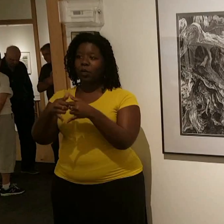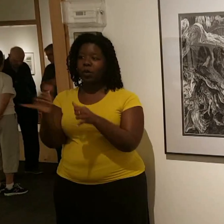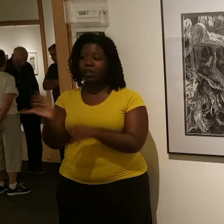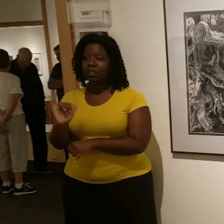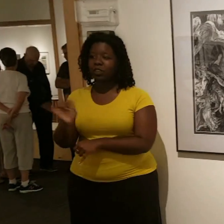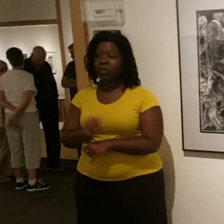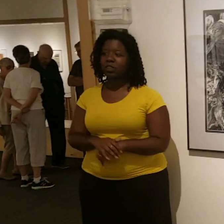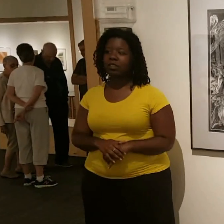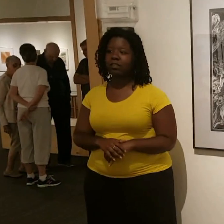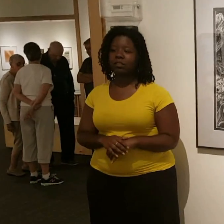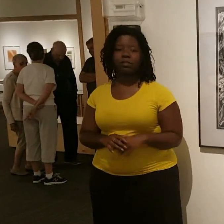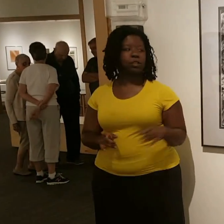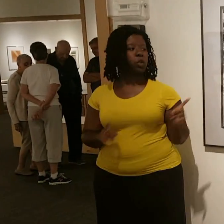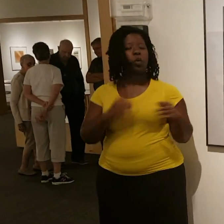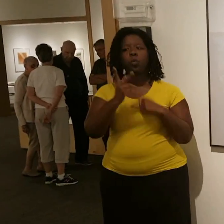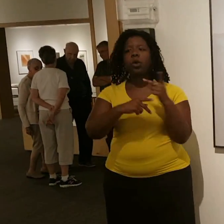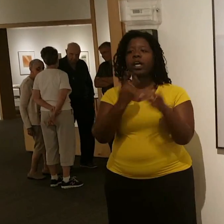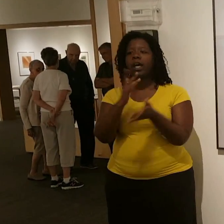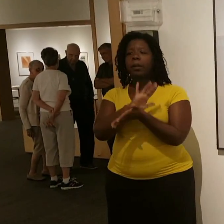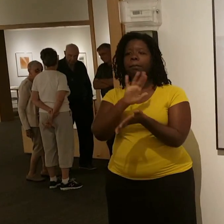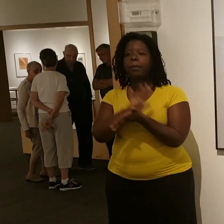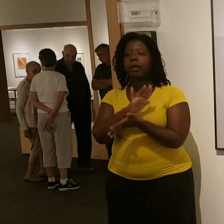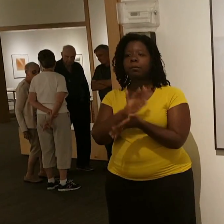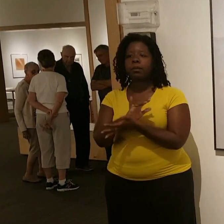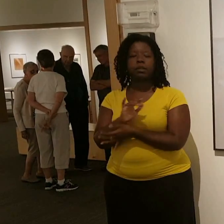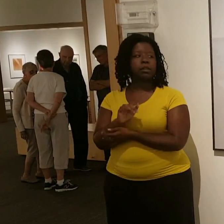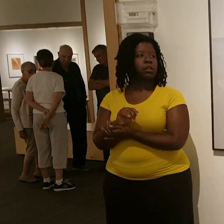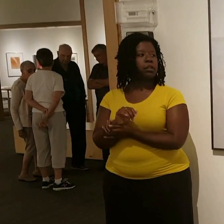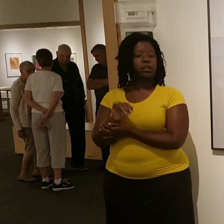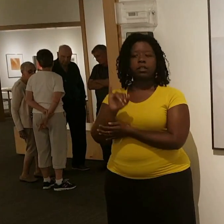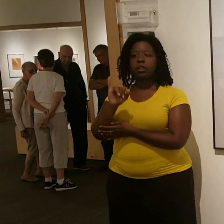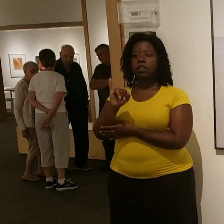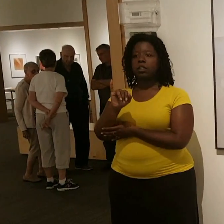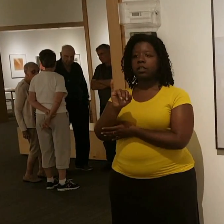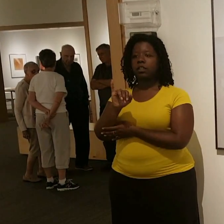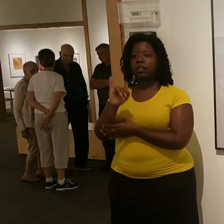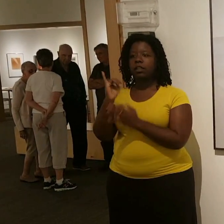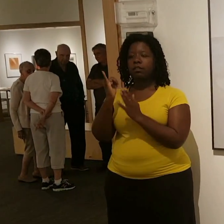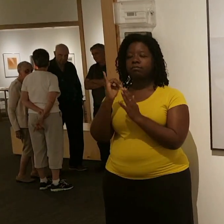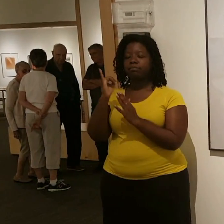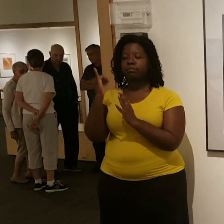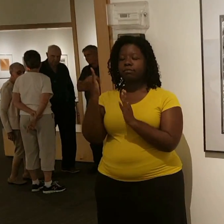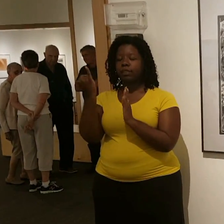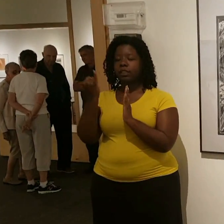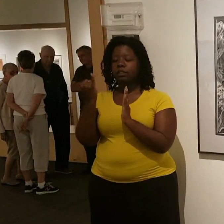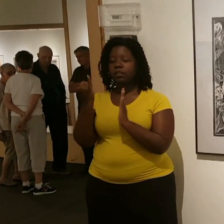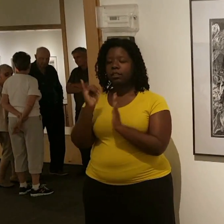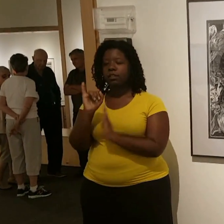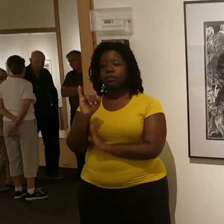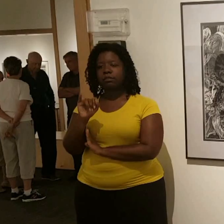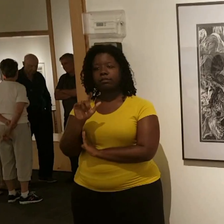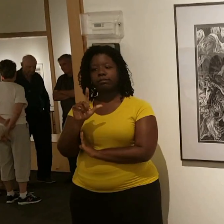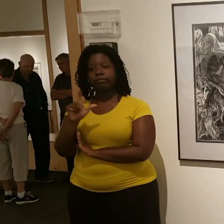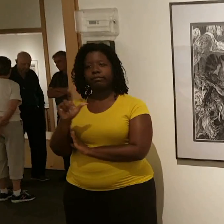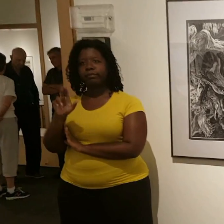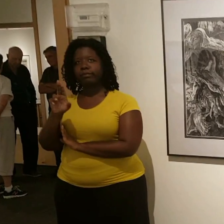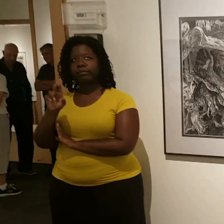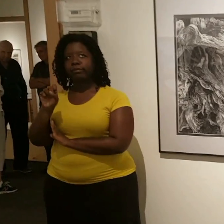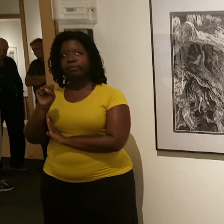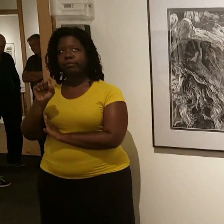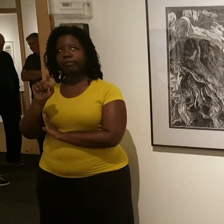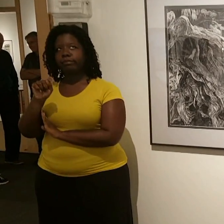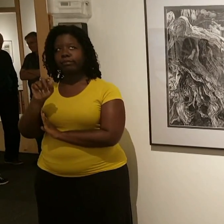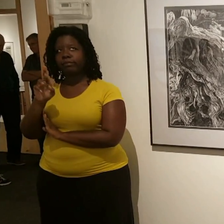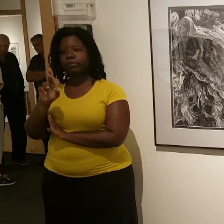What kind of paper? This is illustration board, hot press illustration board. So the